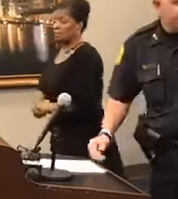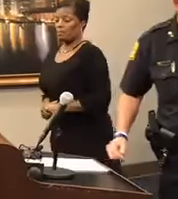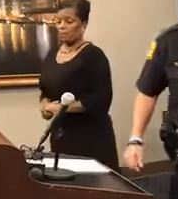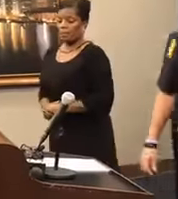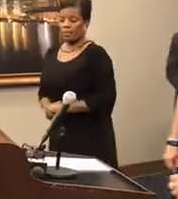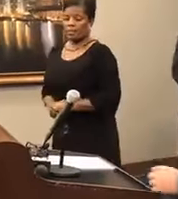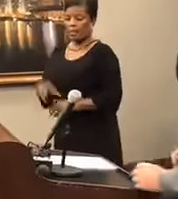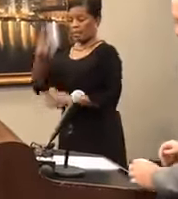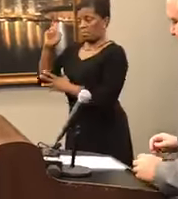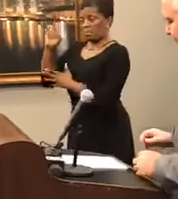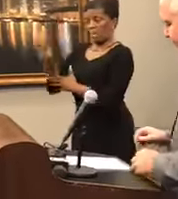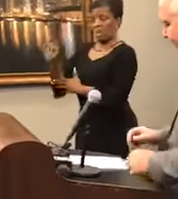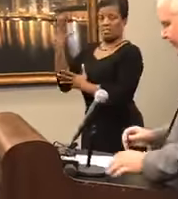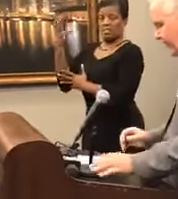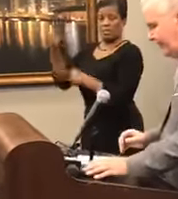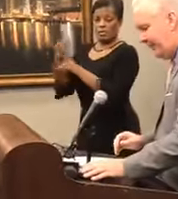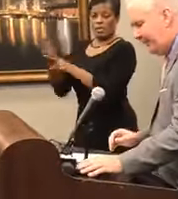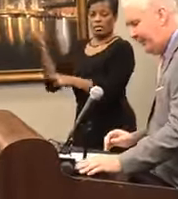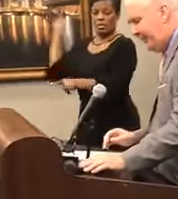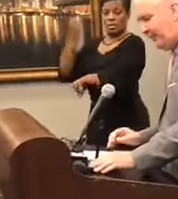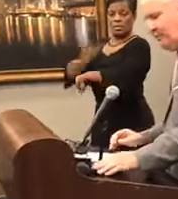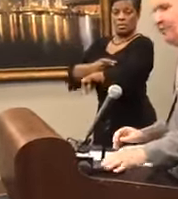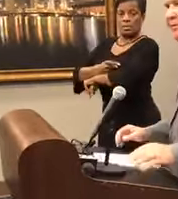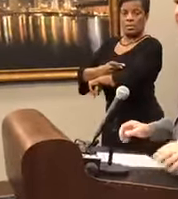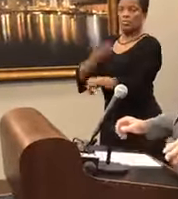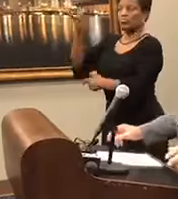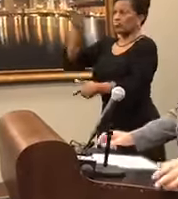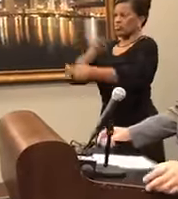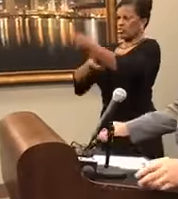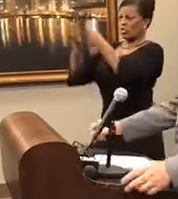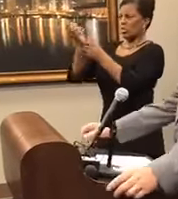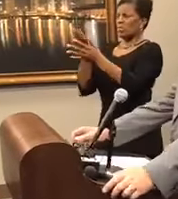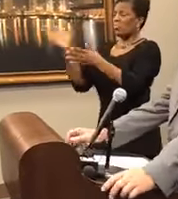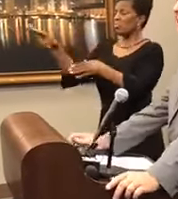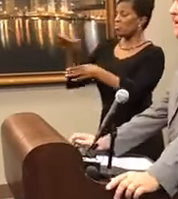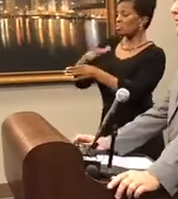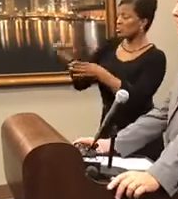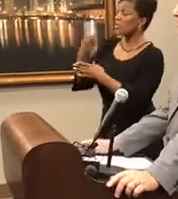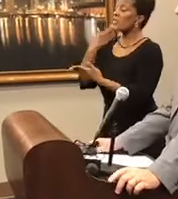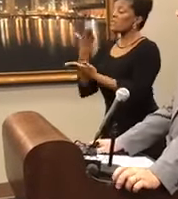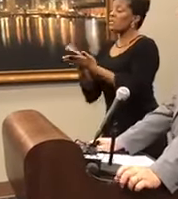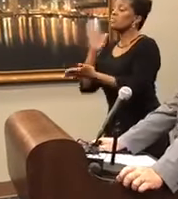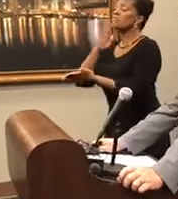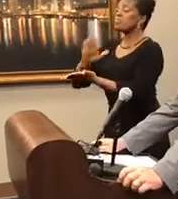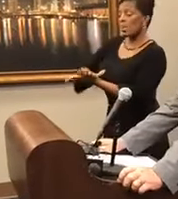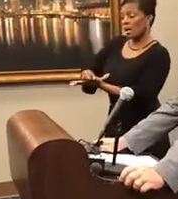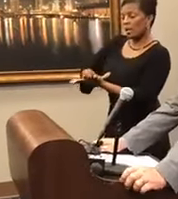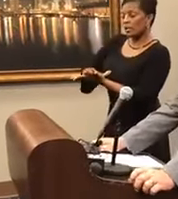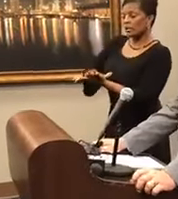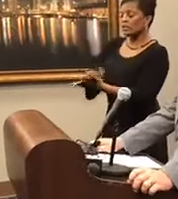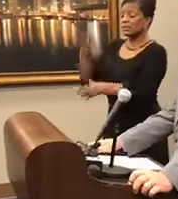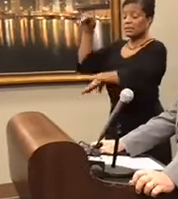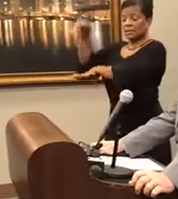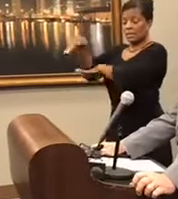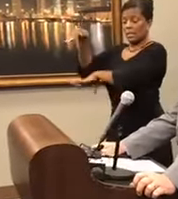Mayor? You know, 51 days ago, I said this was a struggle between good and evil. Well,